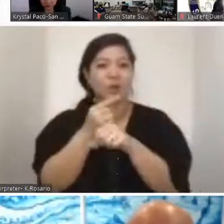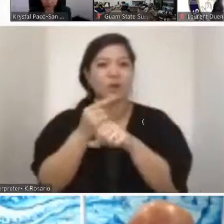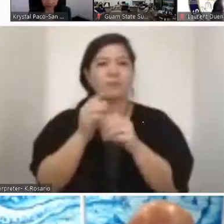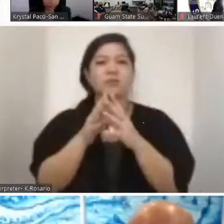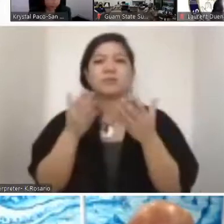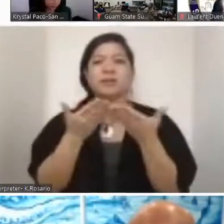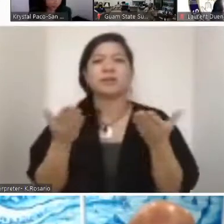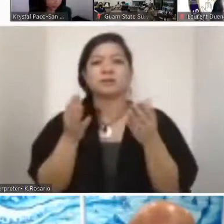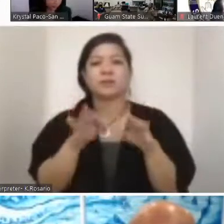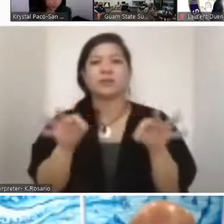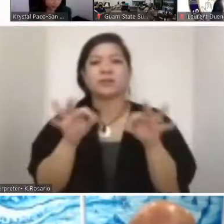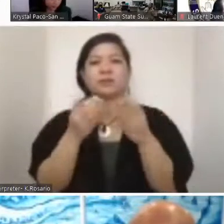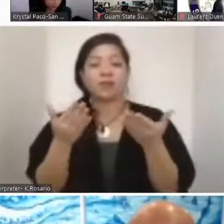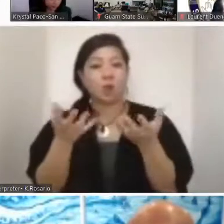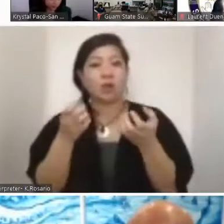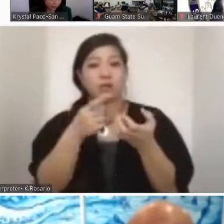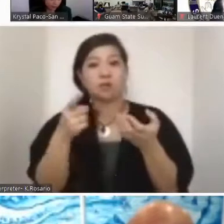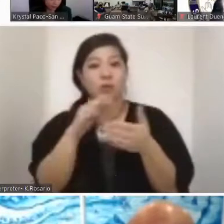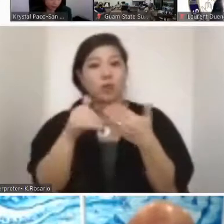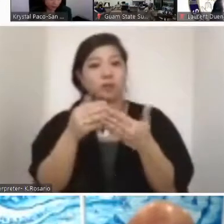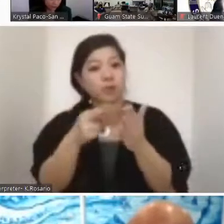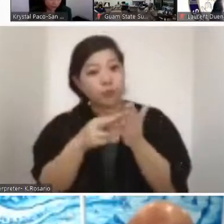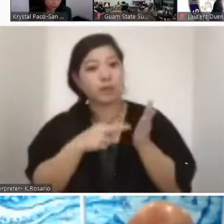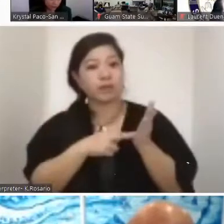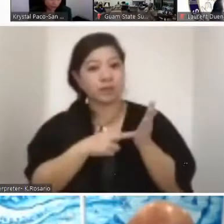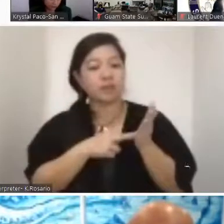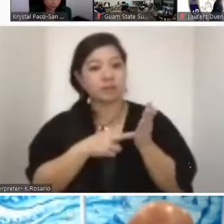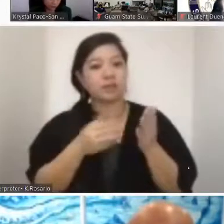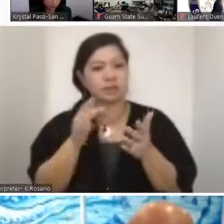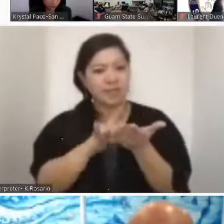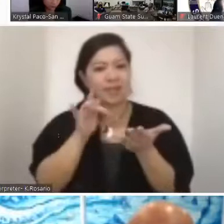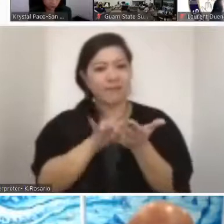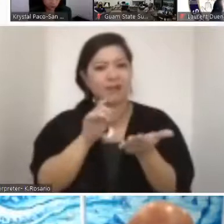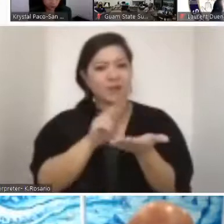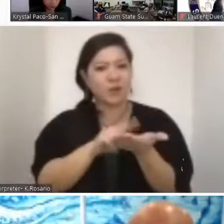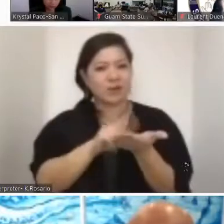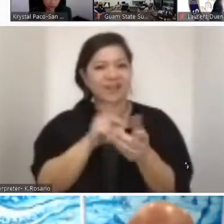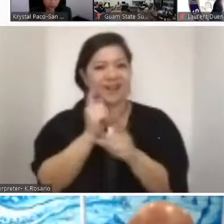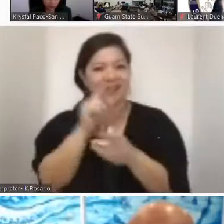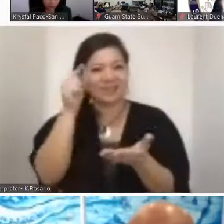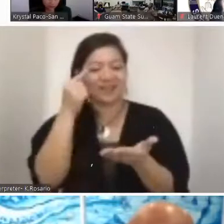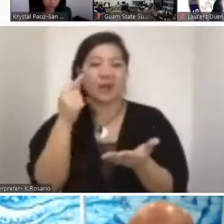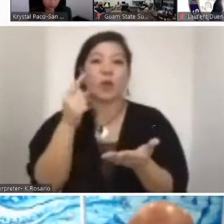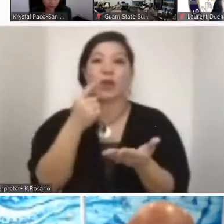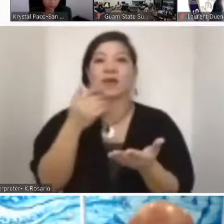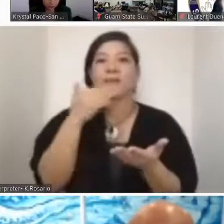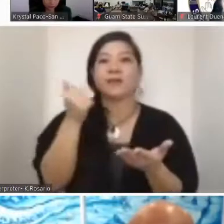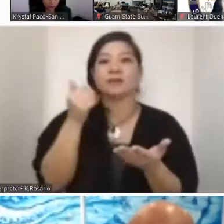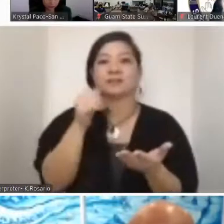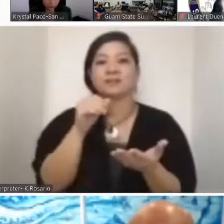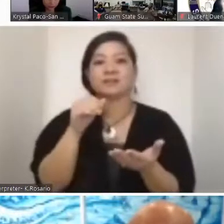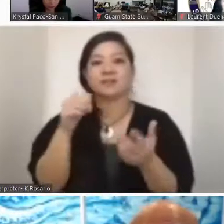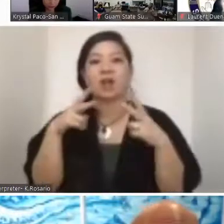that you have that I just want you all to recognize and to take advantage of. And we mentioned the holidays. One of my best friends, my roommate from college, is from